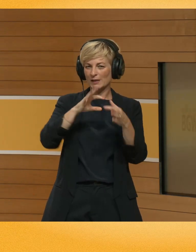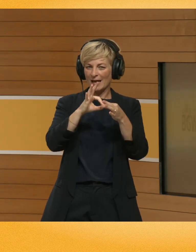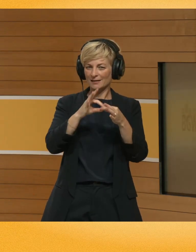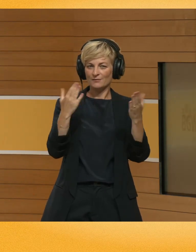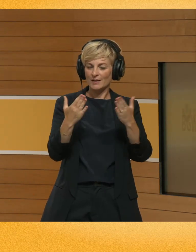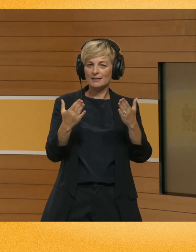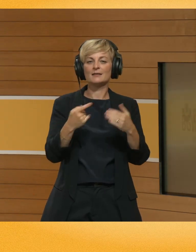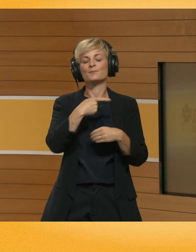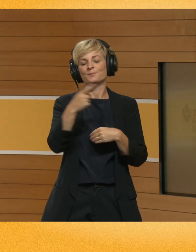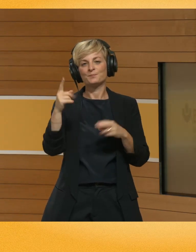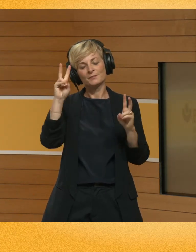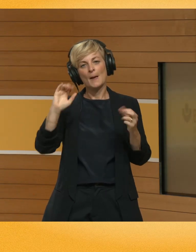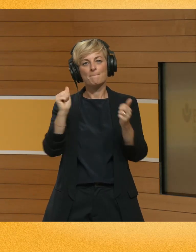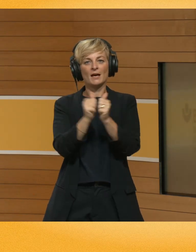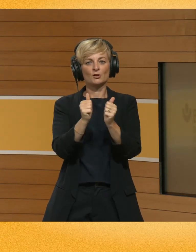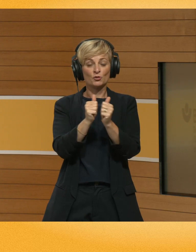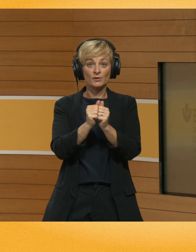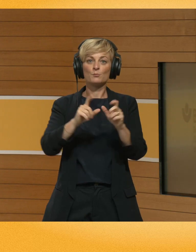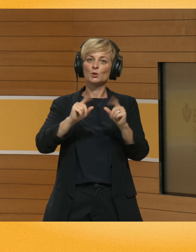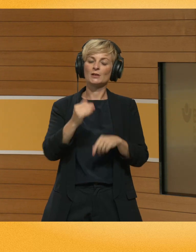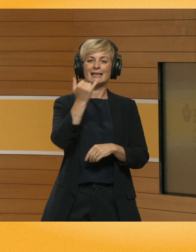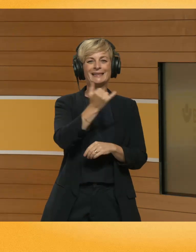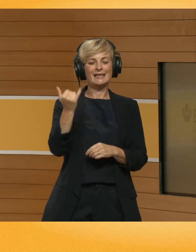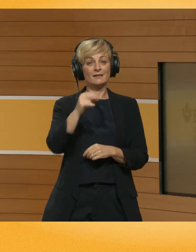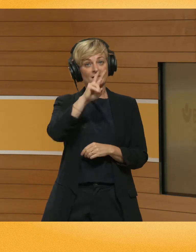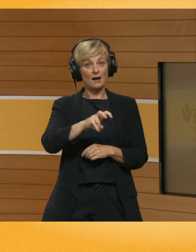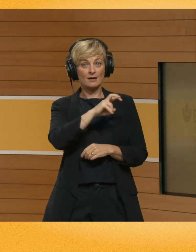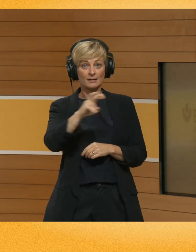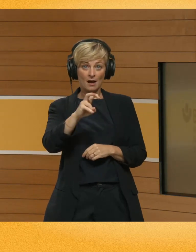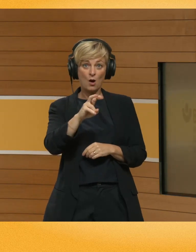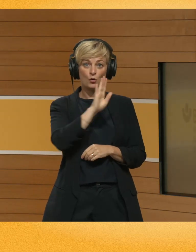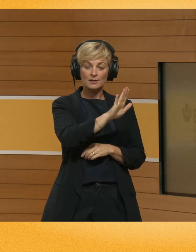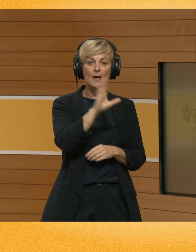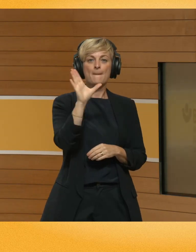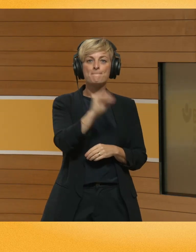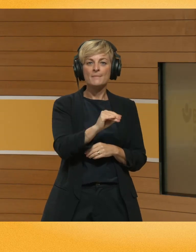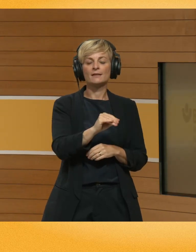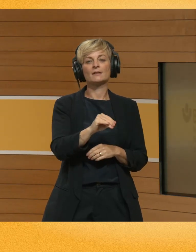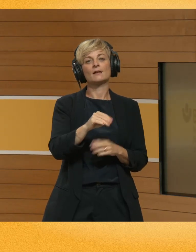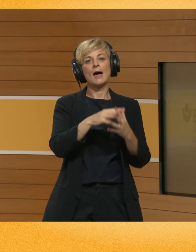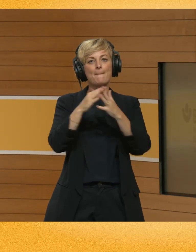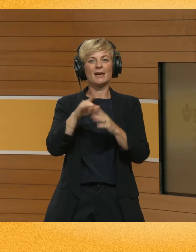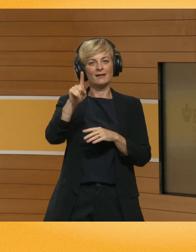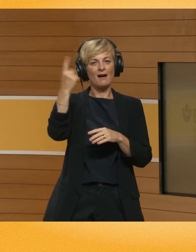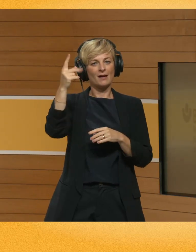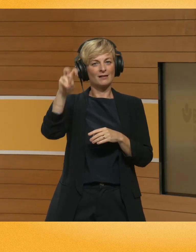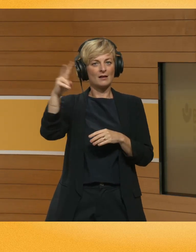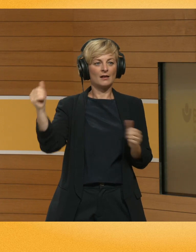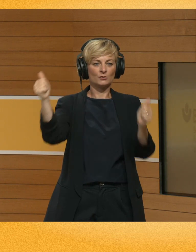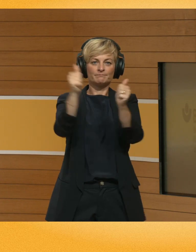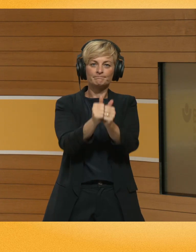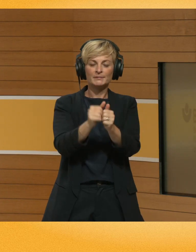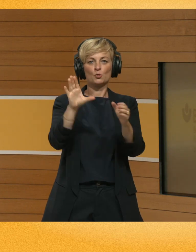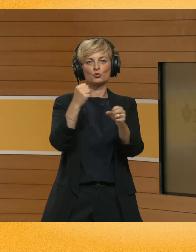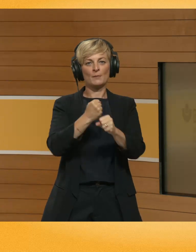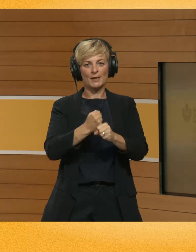together with a US magnet-designated hospital on the intervention. That really helps them because they are the expert on